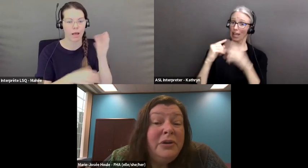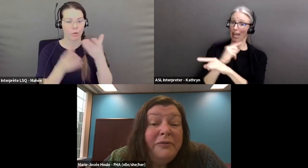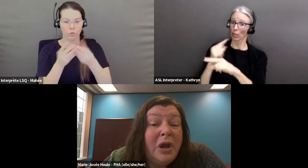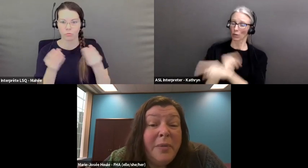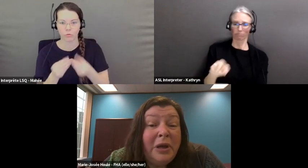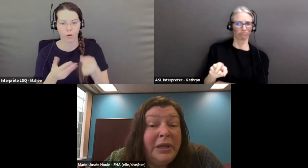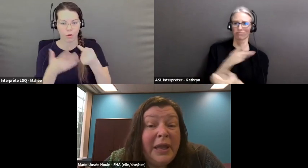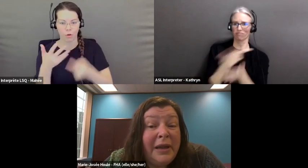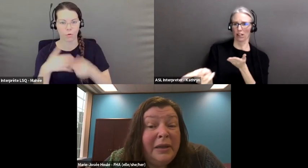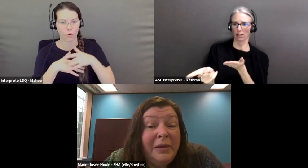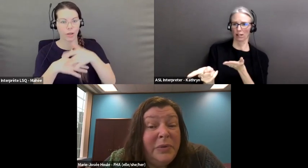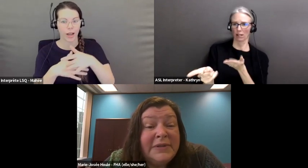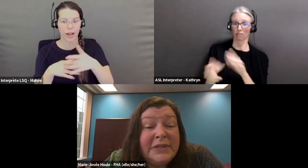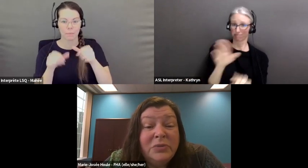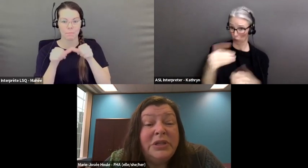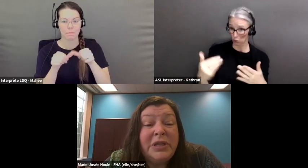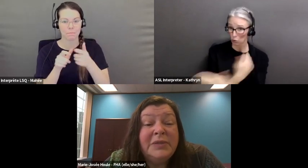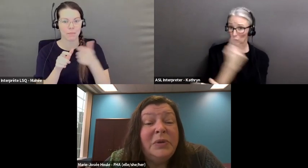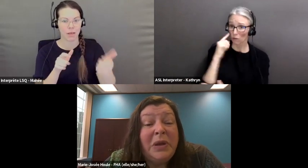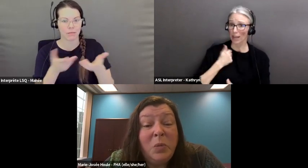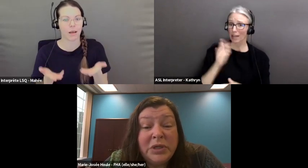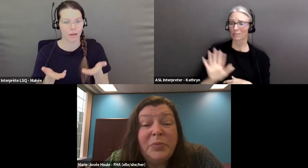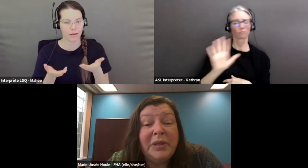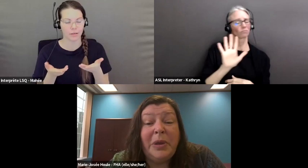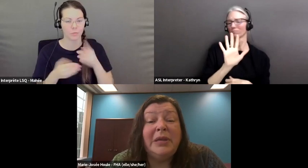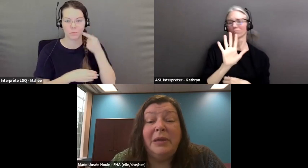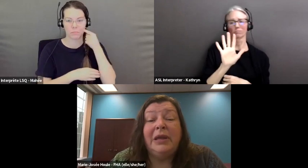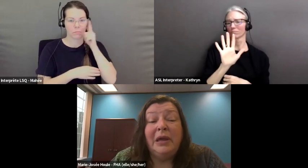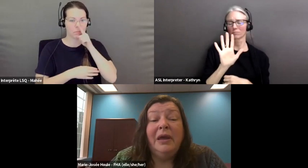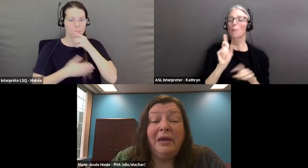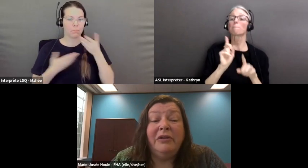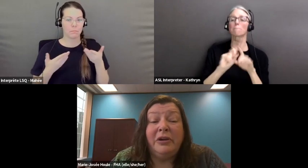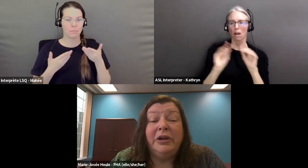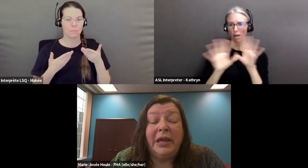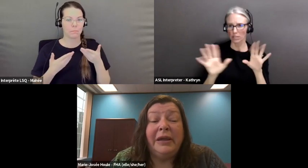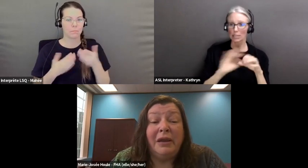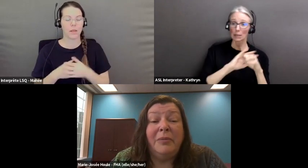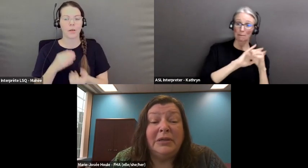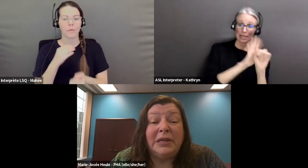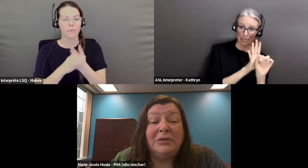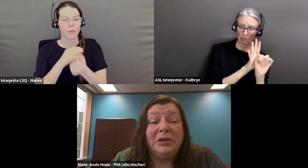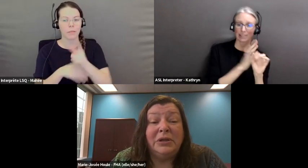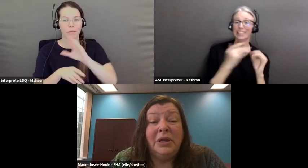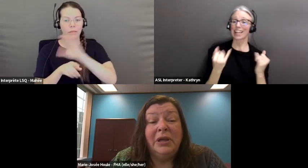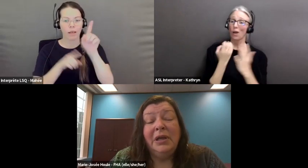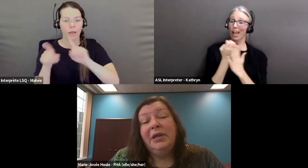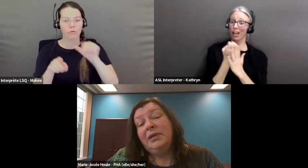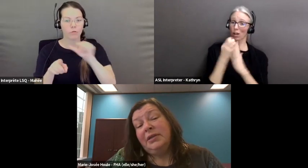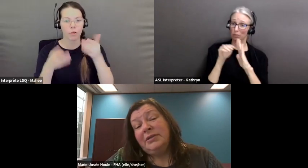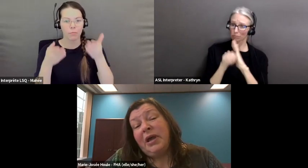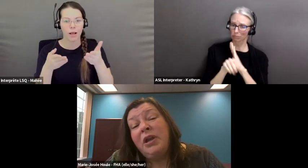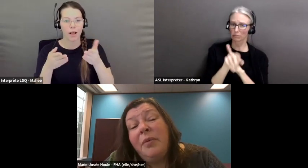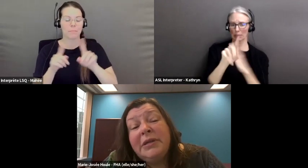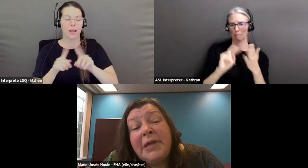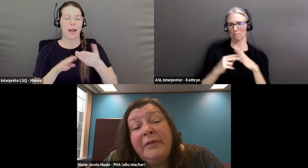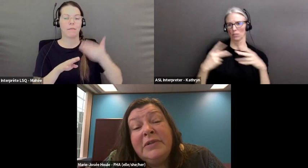they're not a new phenomenon in Canada, but the situation has been made worse by the pandemic and the current economic downturn.